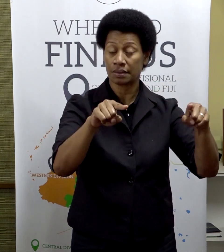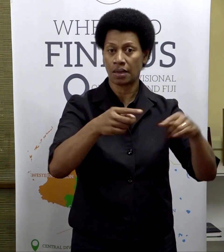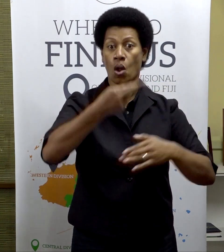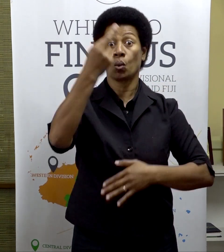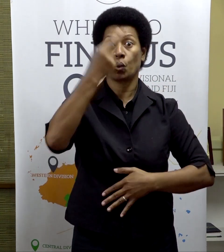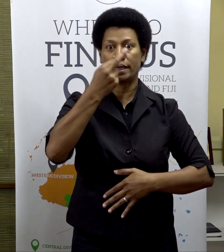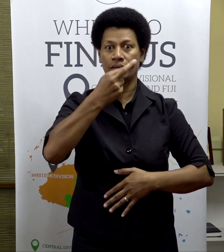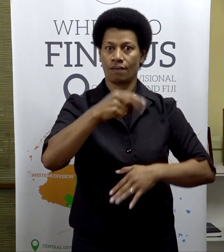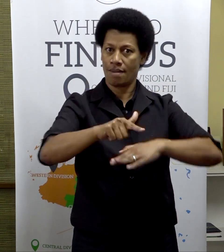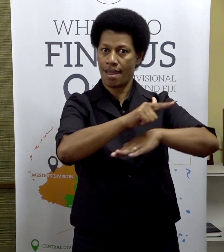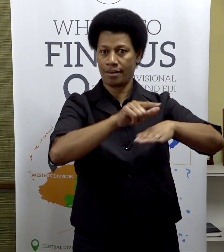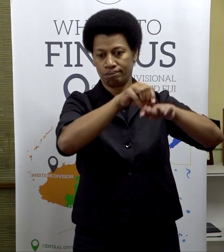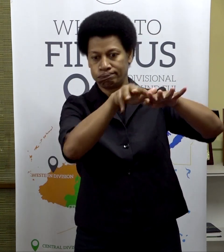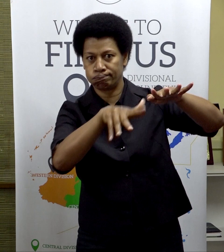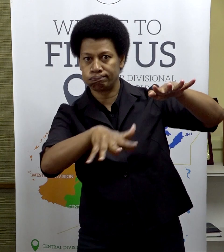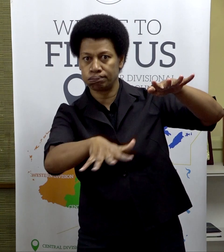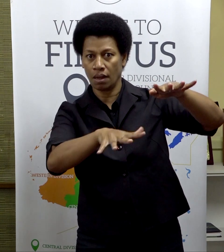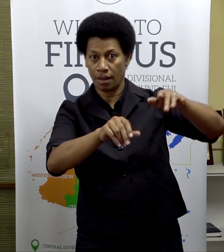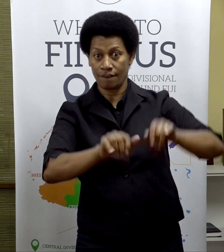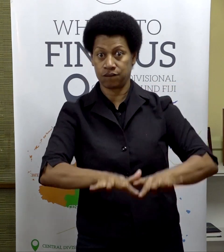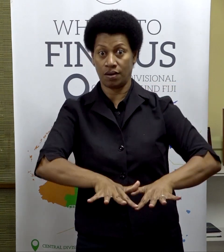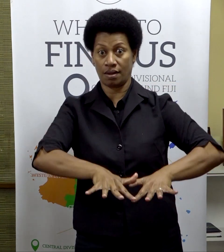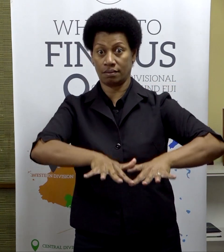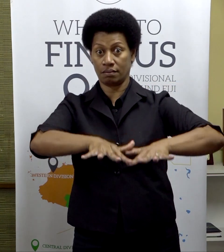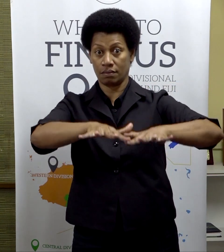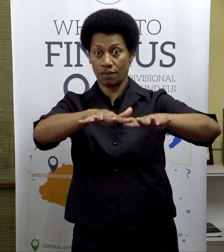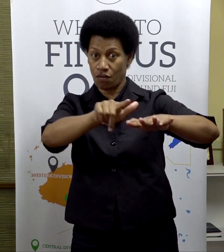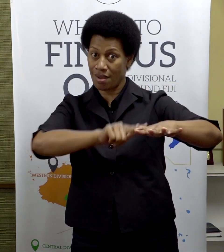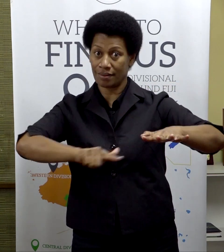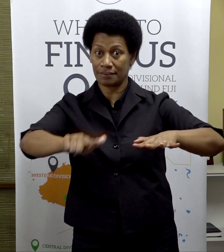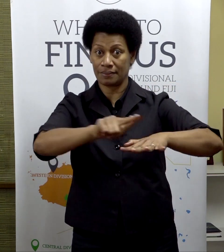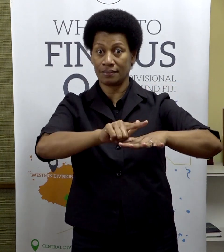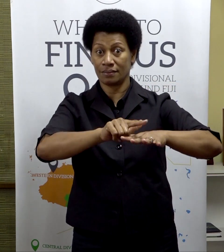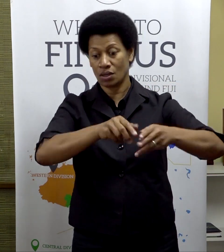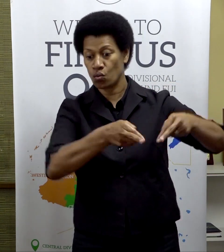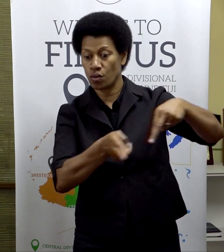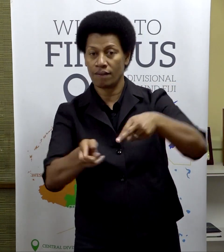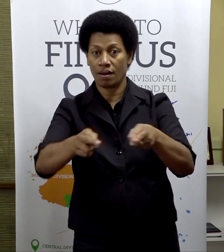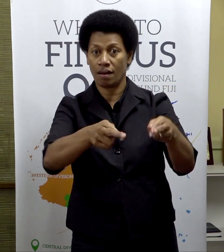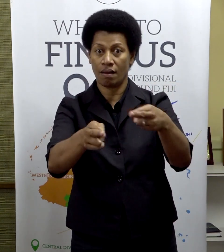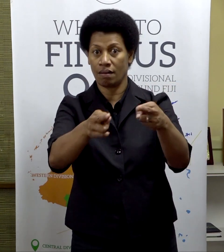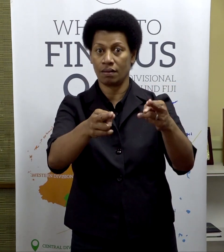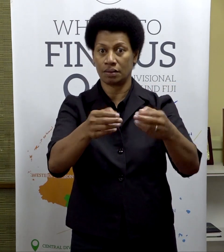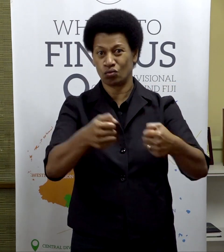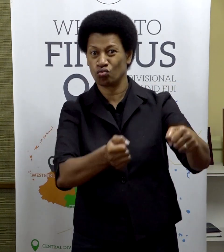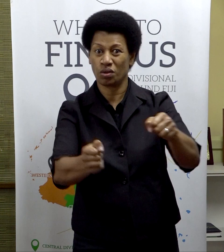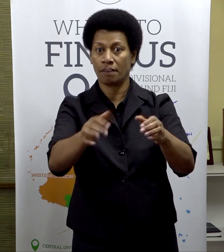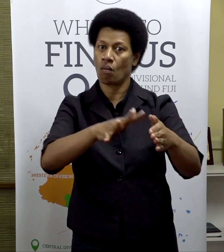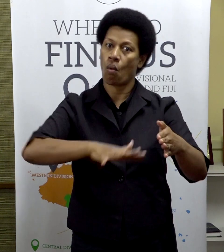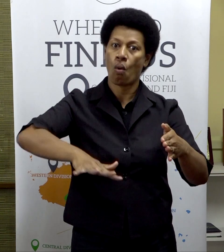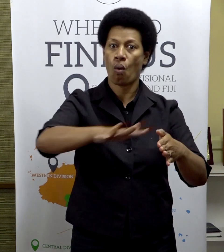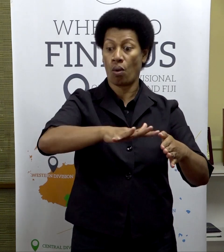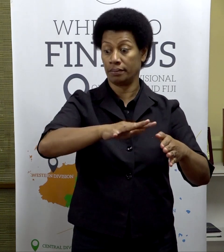of landslides, flash flooding for low-lying areas, and flooding of streams and rivers. Therefore, all